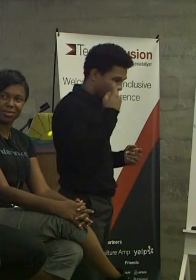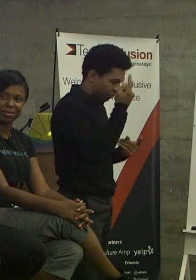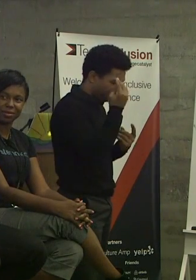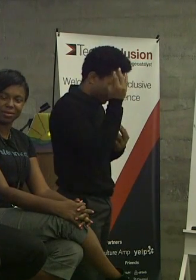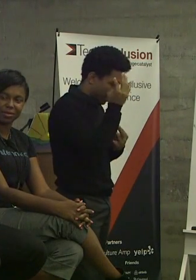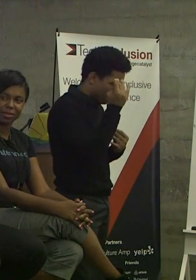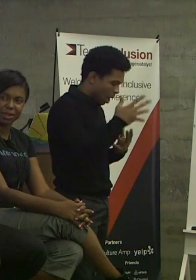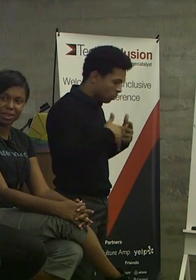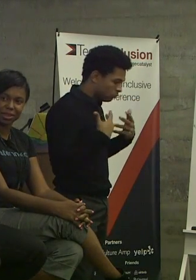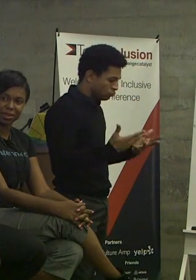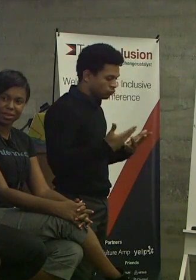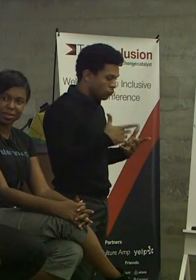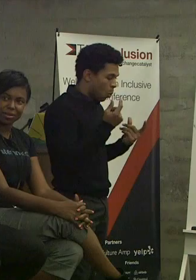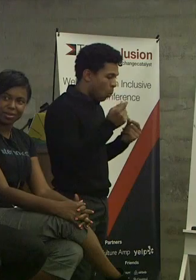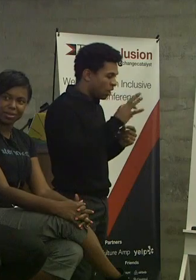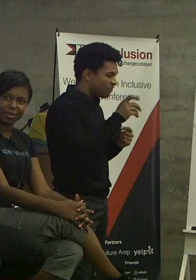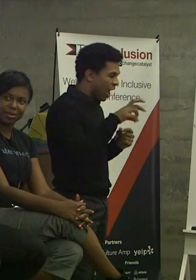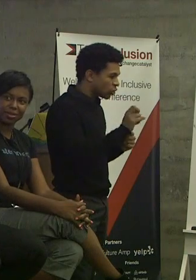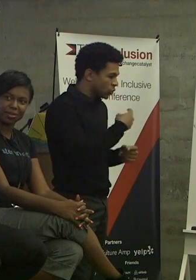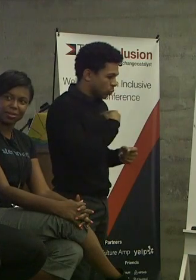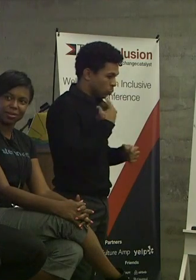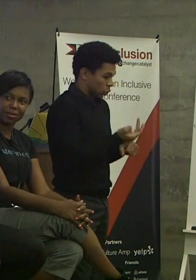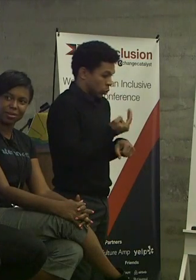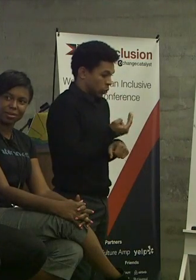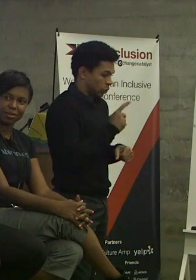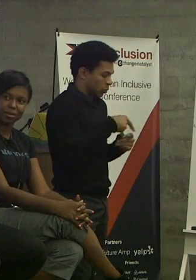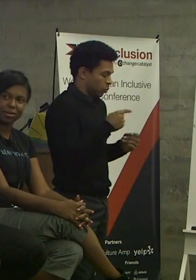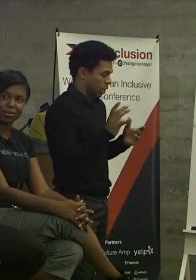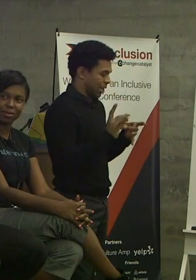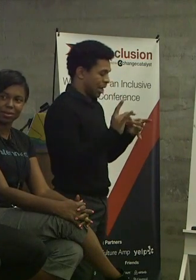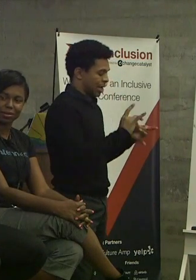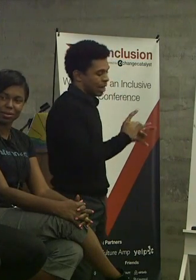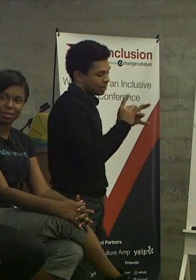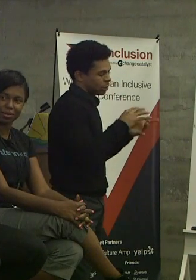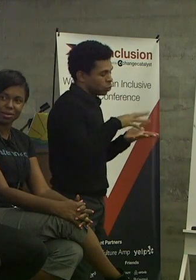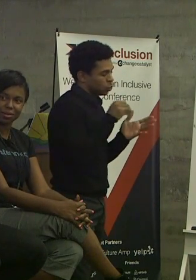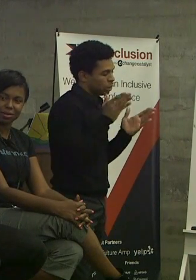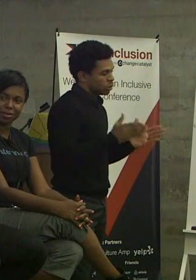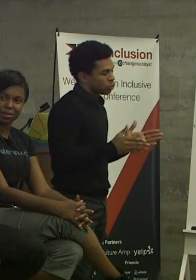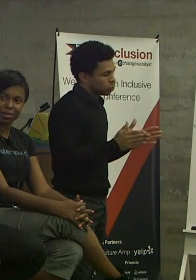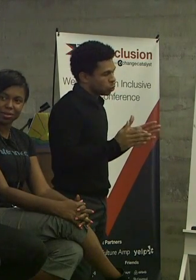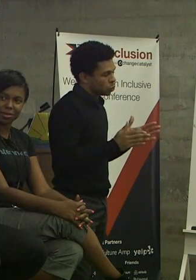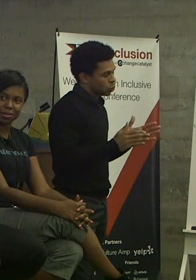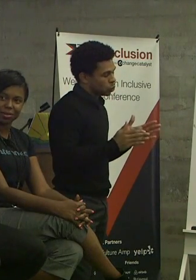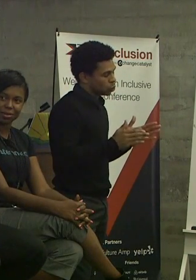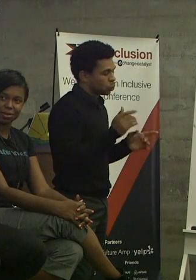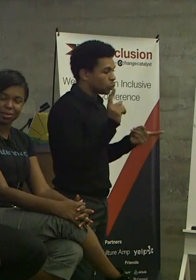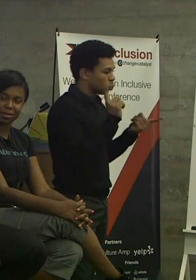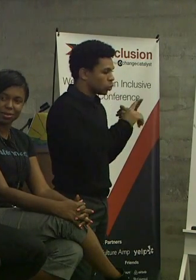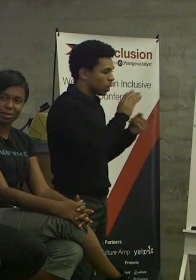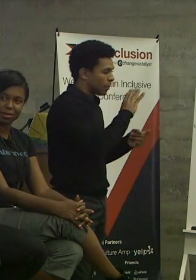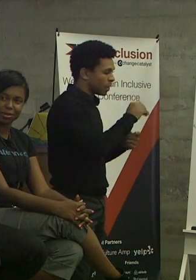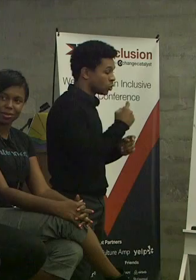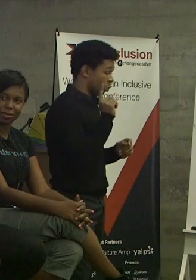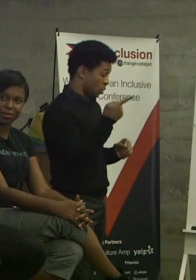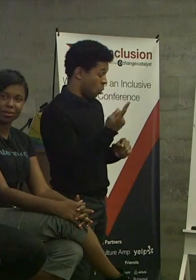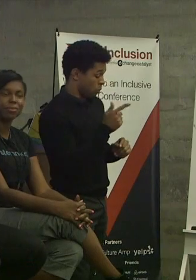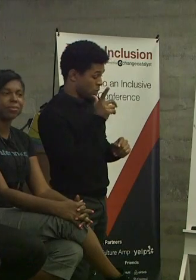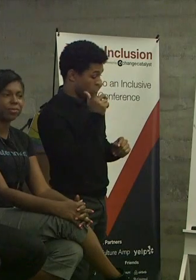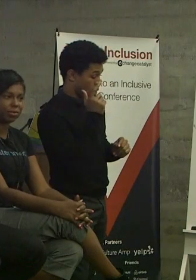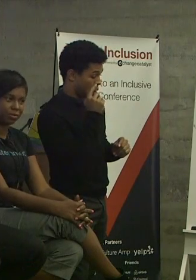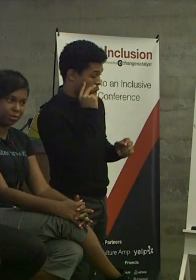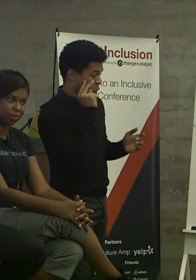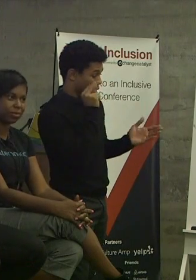about, you know, what are the factors that we're using when we're connecting students to companies? Are we only looking at students from Ivy